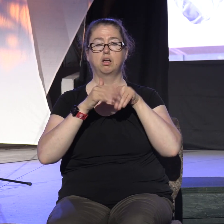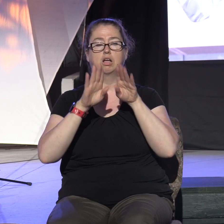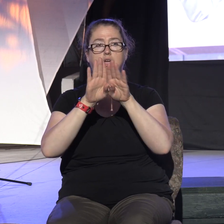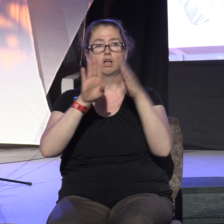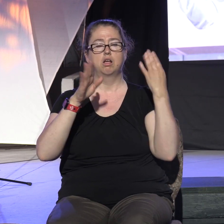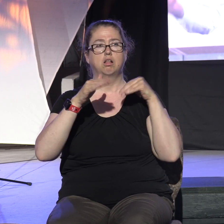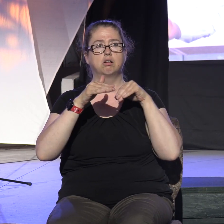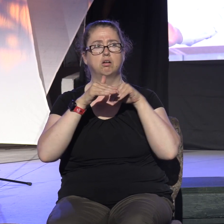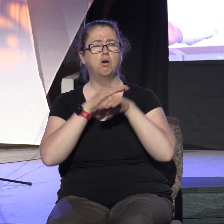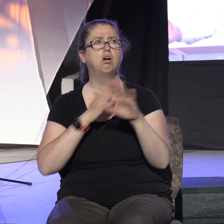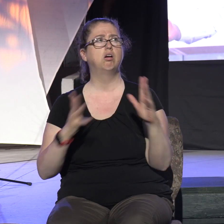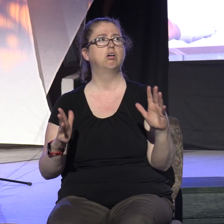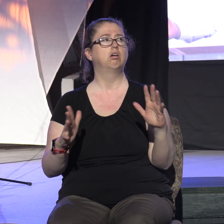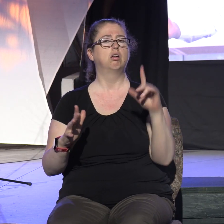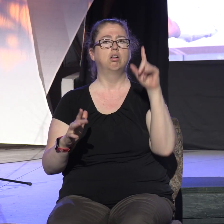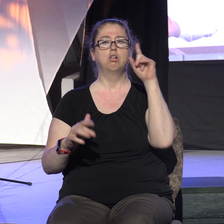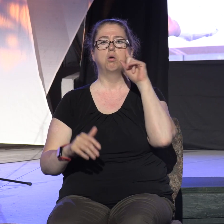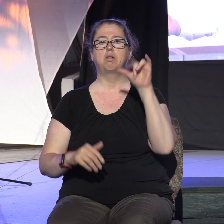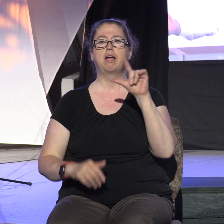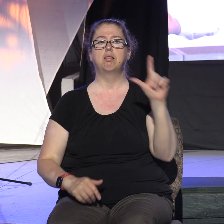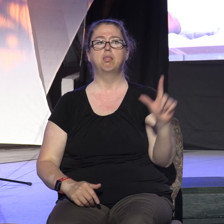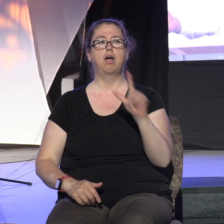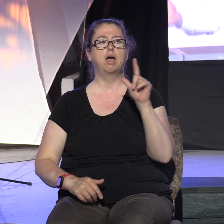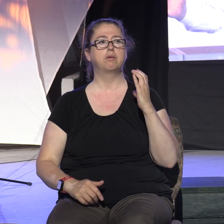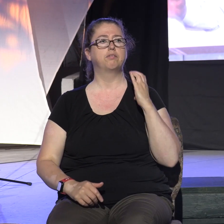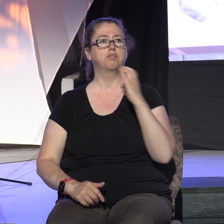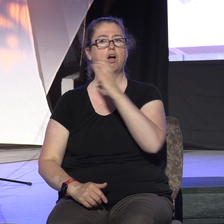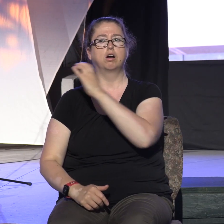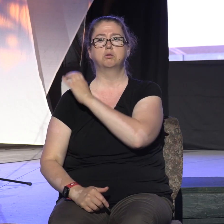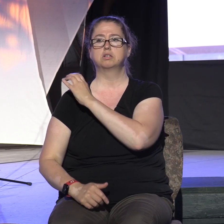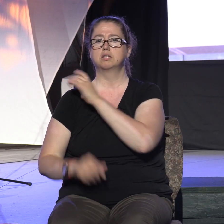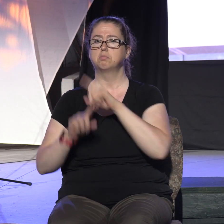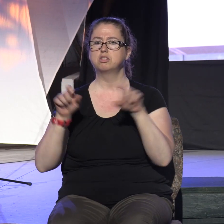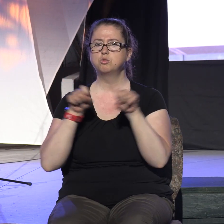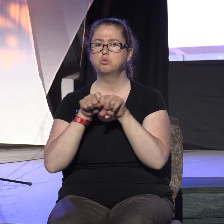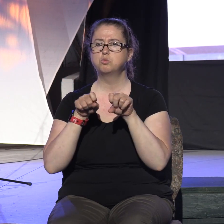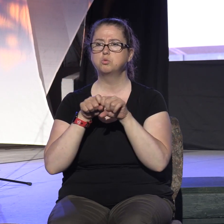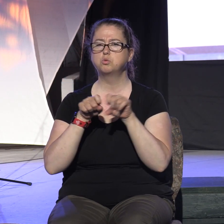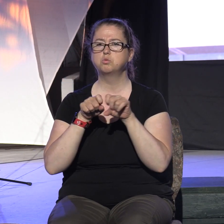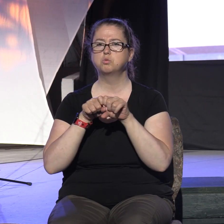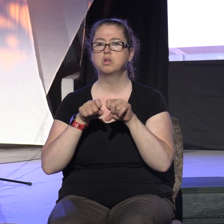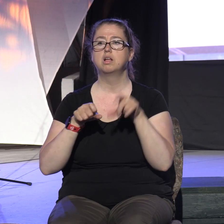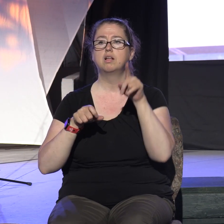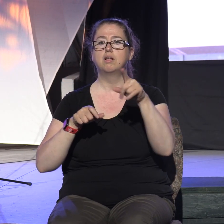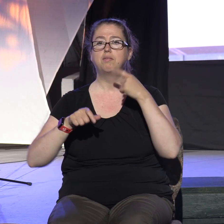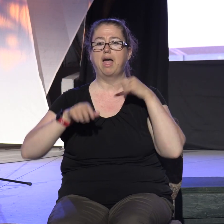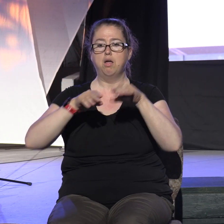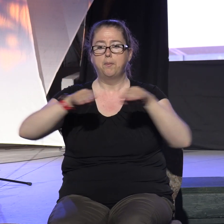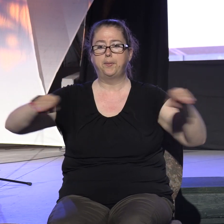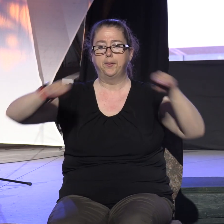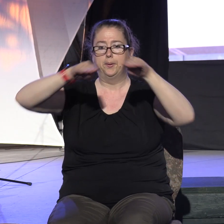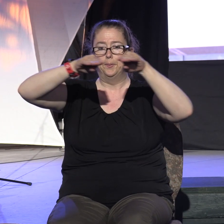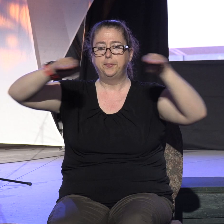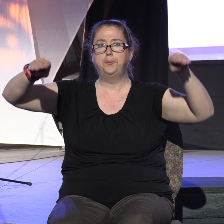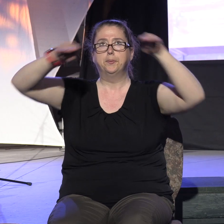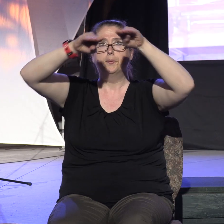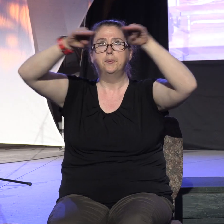stacks. Just probably thousands of pairs of shoes. I have no idea. It was a big room. Just